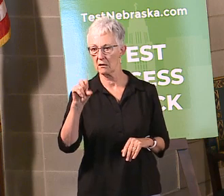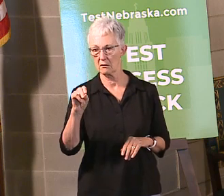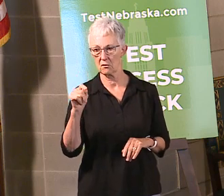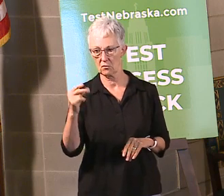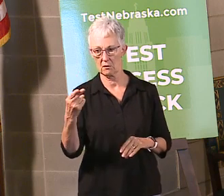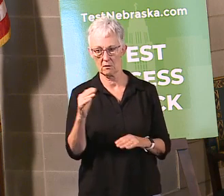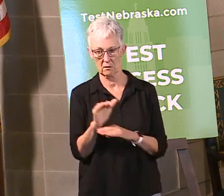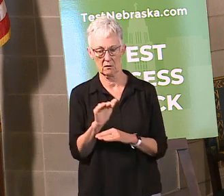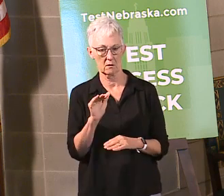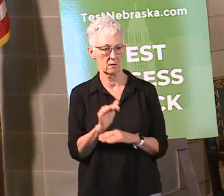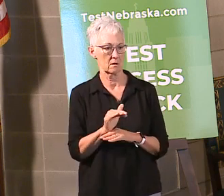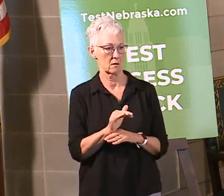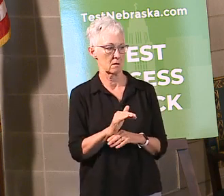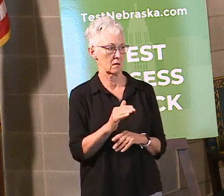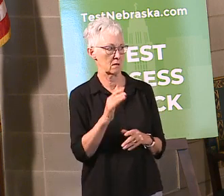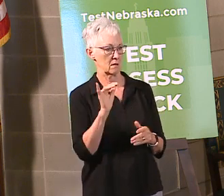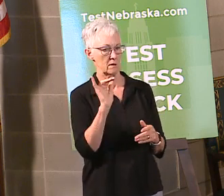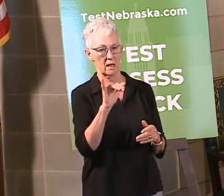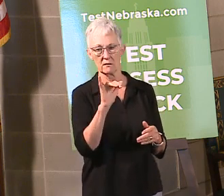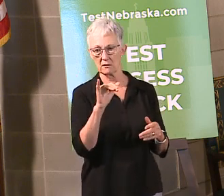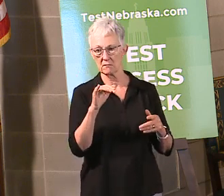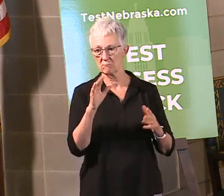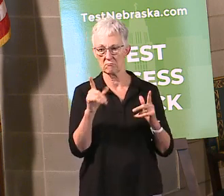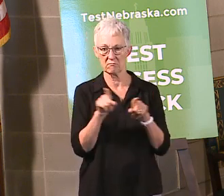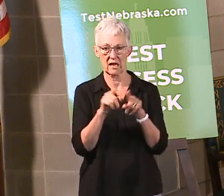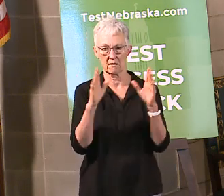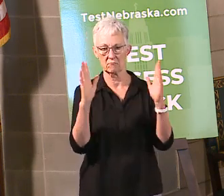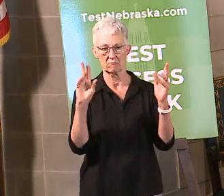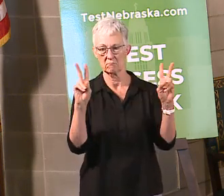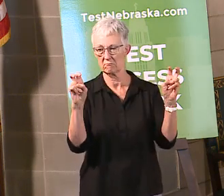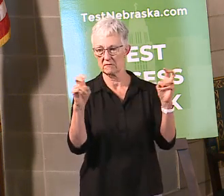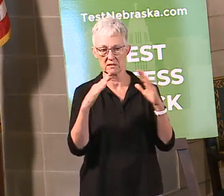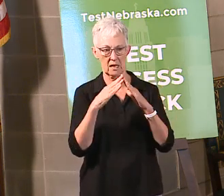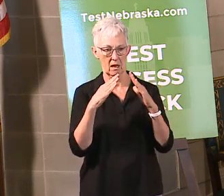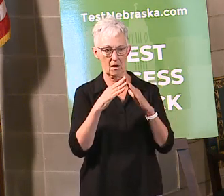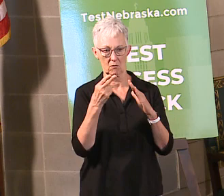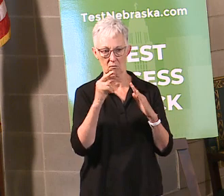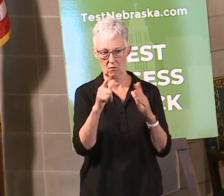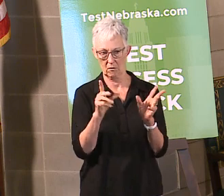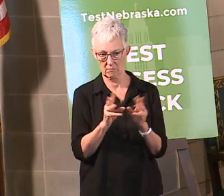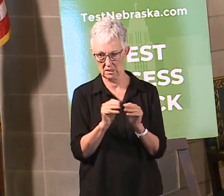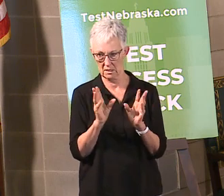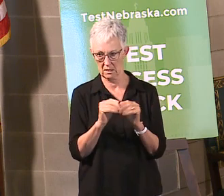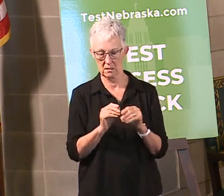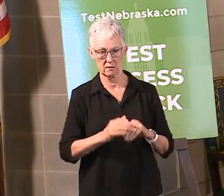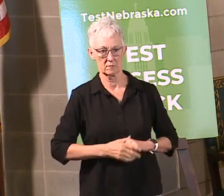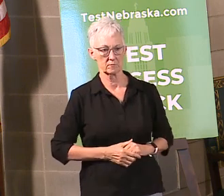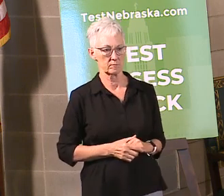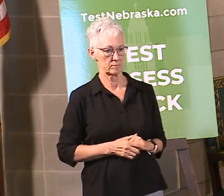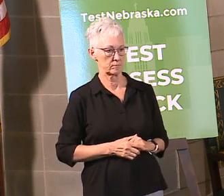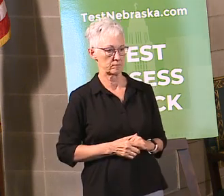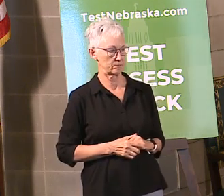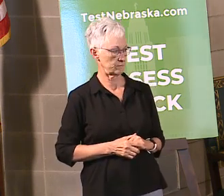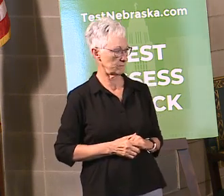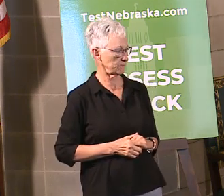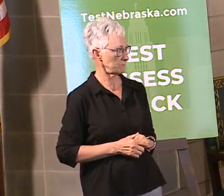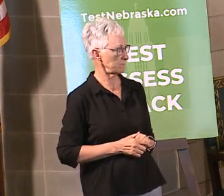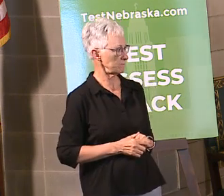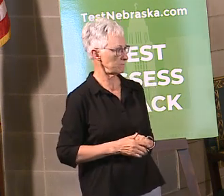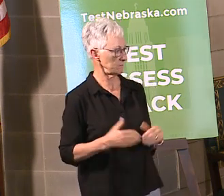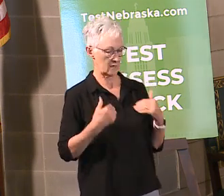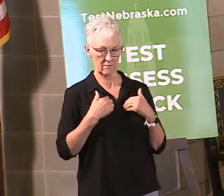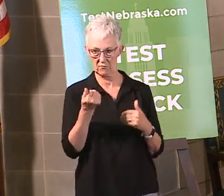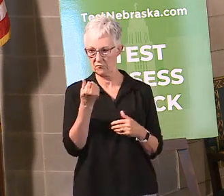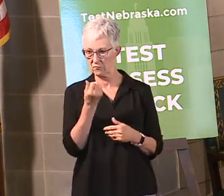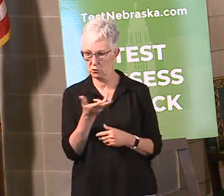Speaking of Nebraska, Dennis Kellogg, and we'll have some good guests to join me as well, Dennis and me. All right, so we've got just a